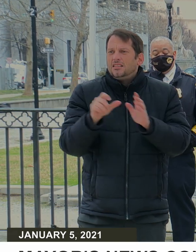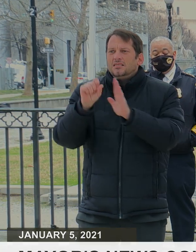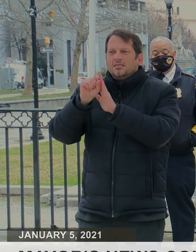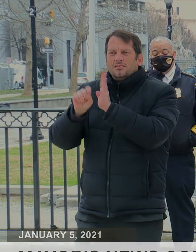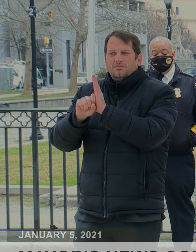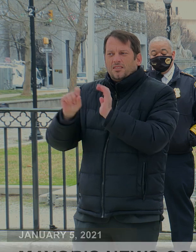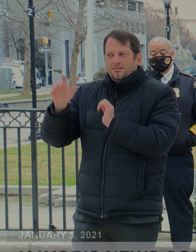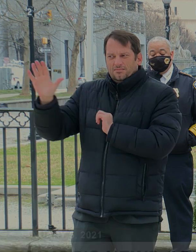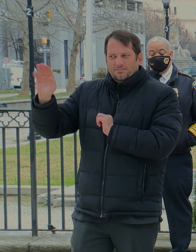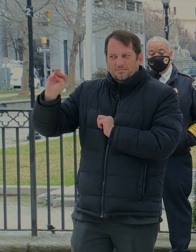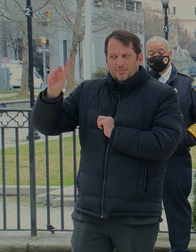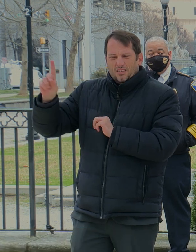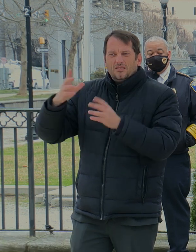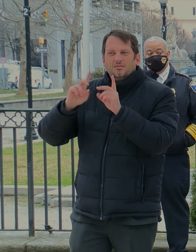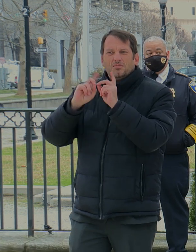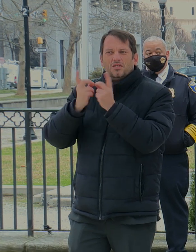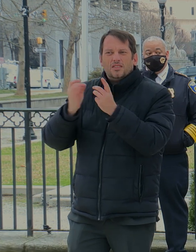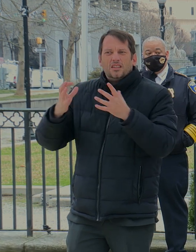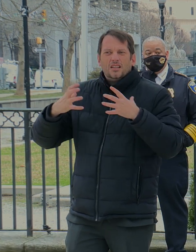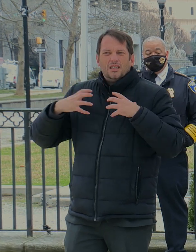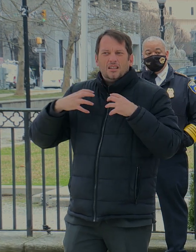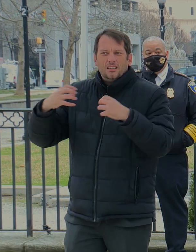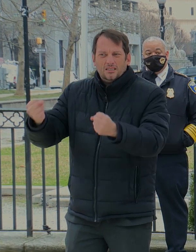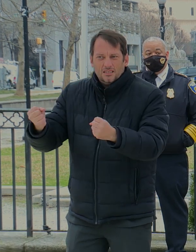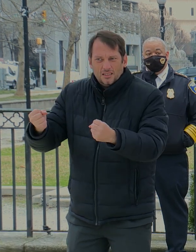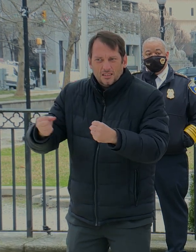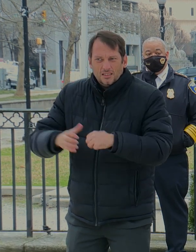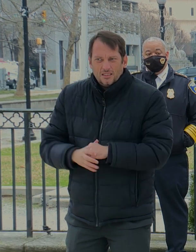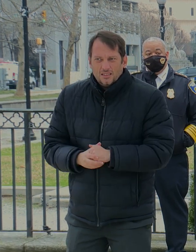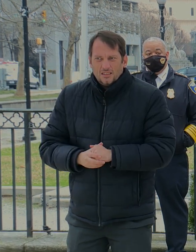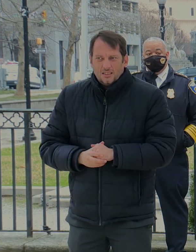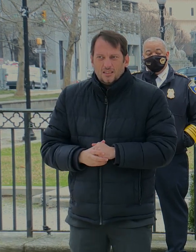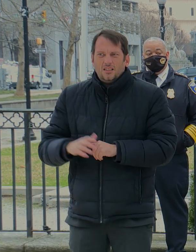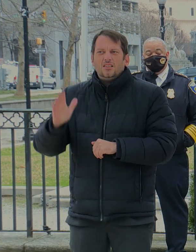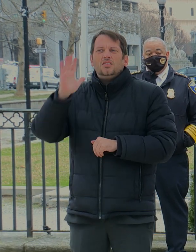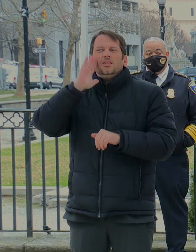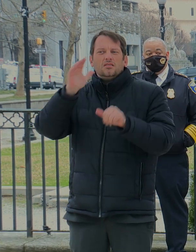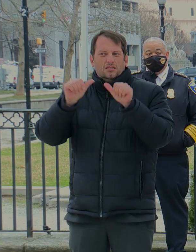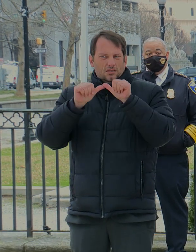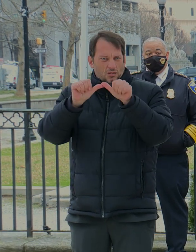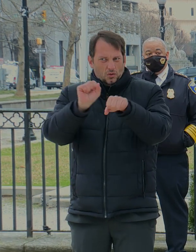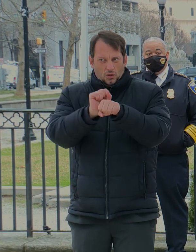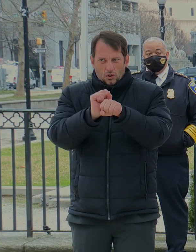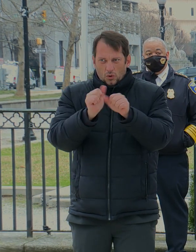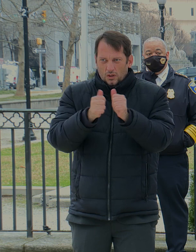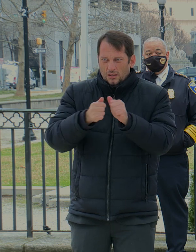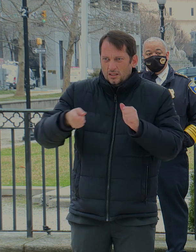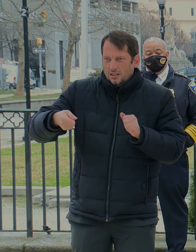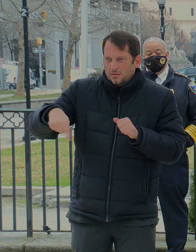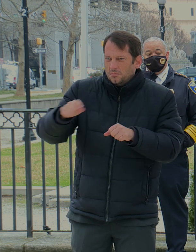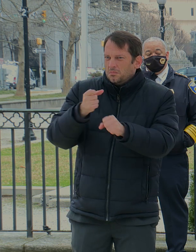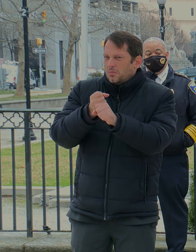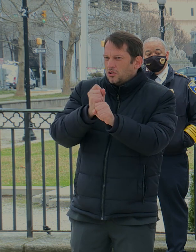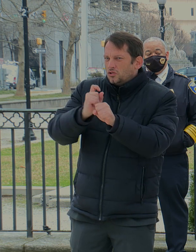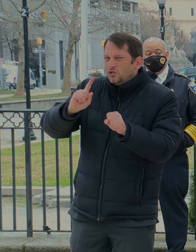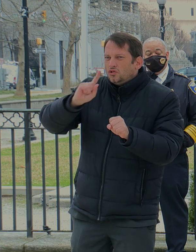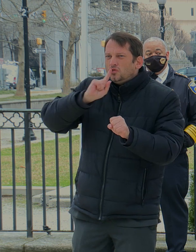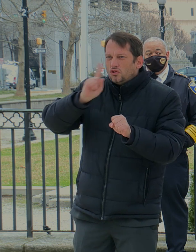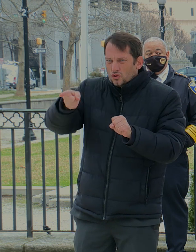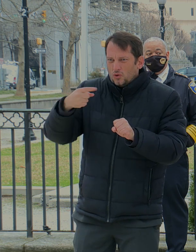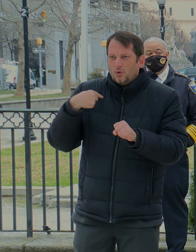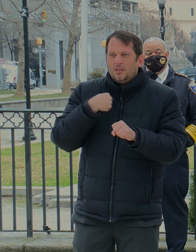initial allocations to Baltimore. And we will continue working with them to ensure a steady flow of doses into the